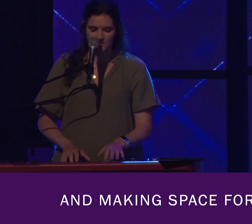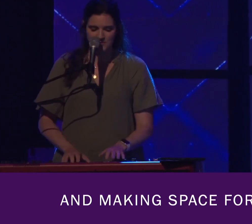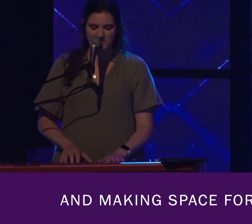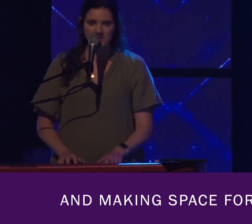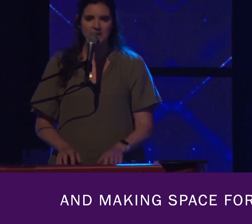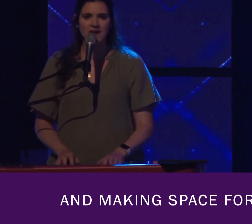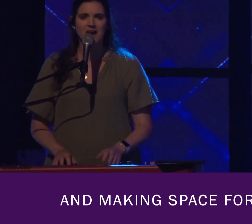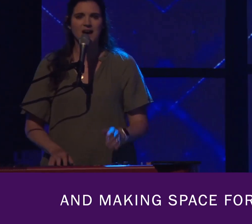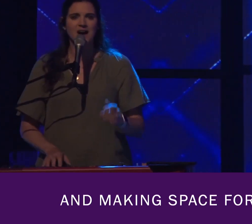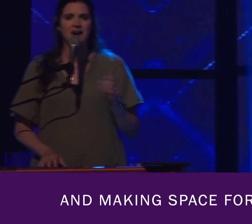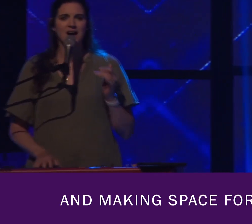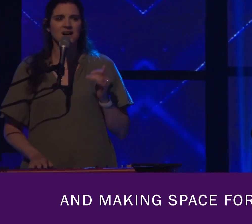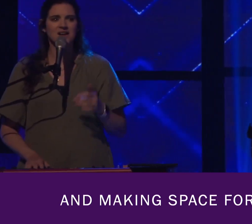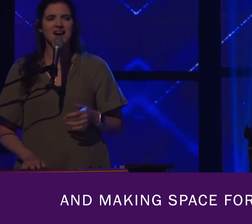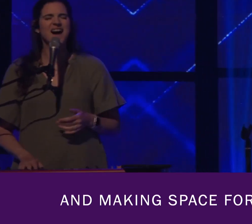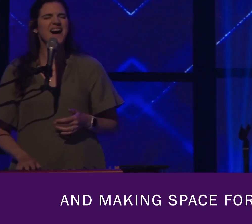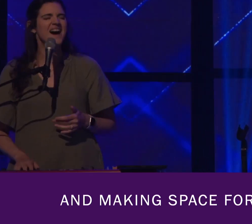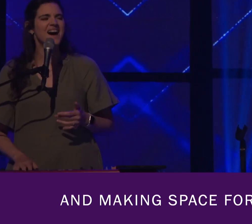space for the